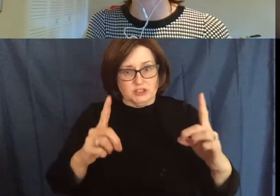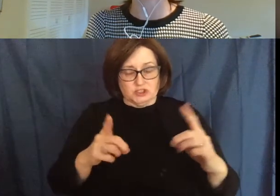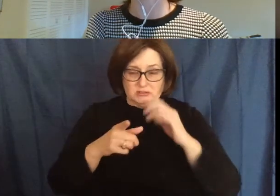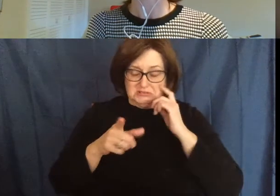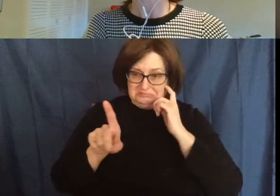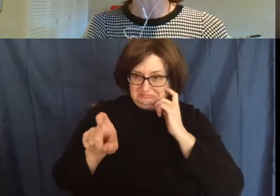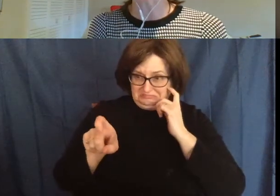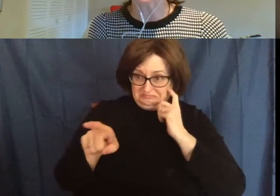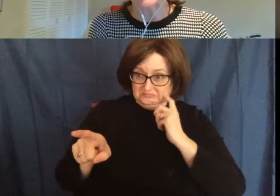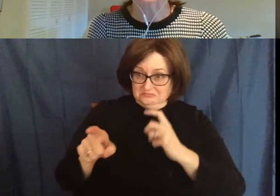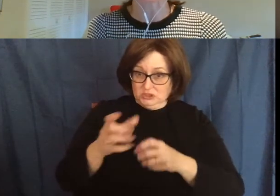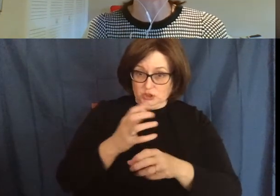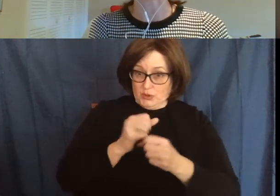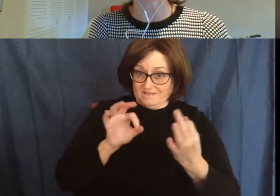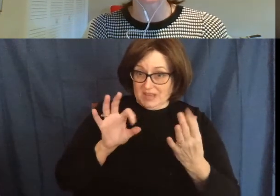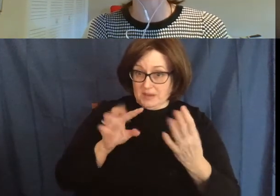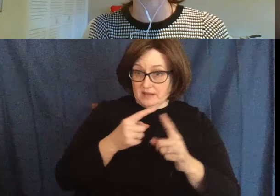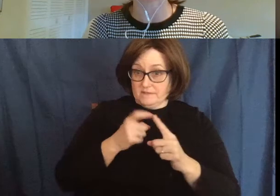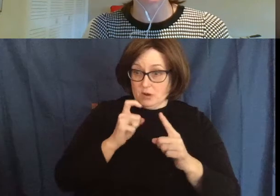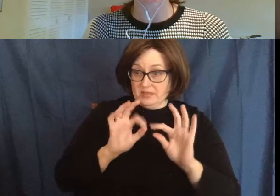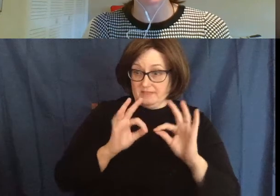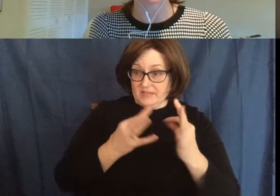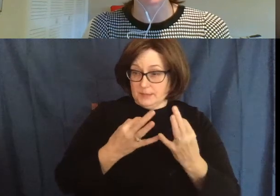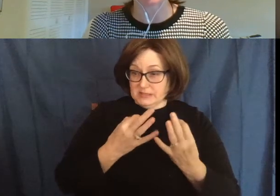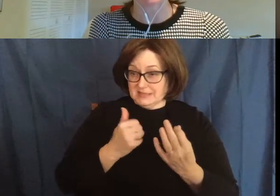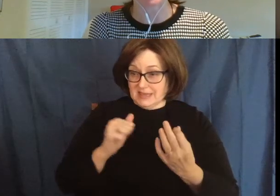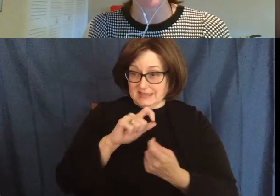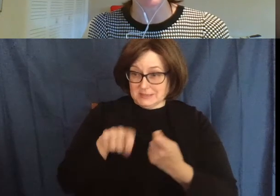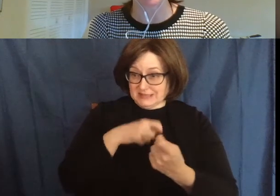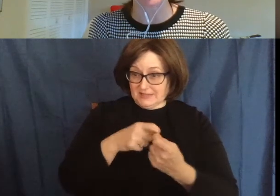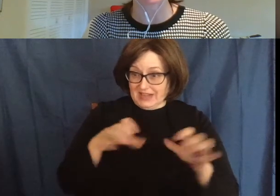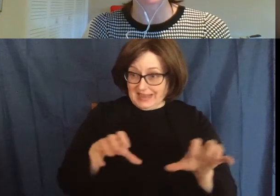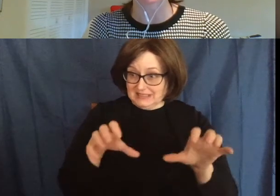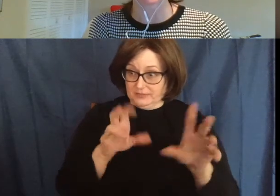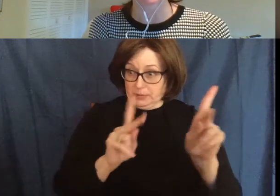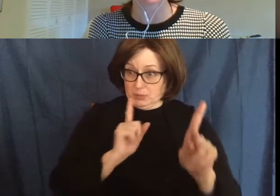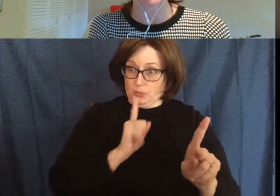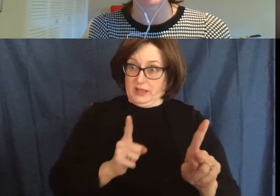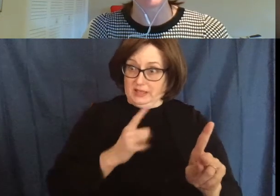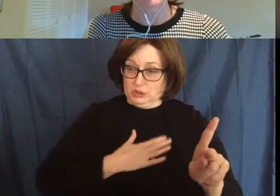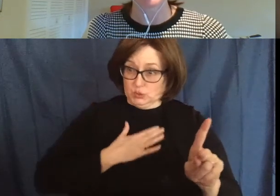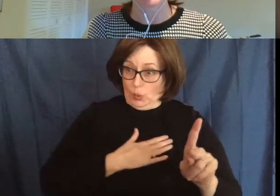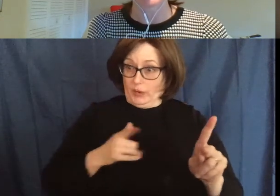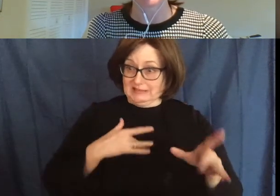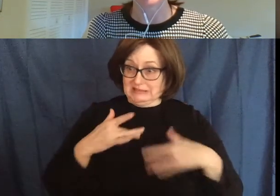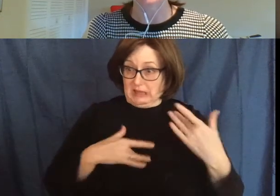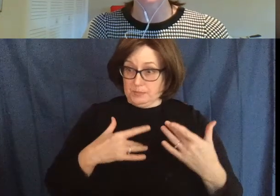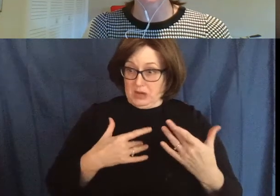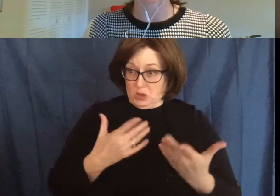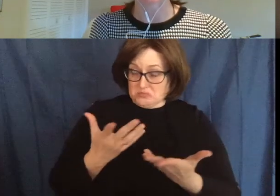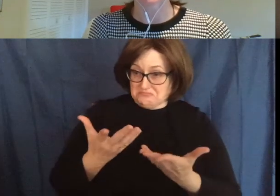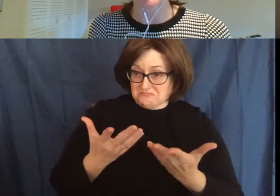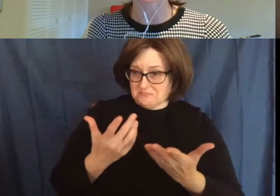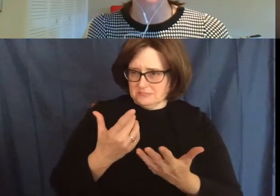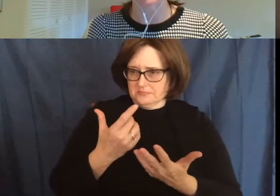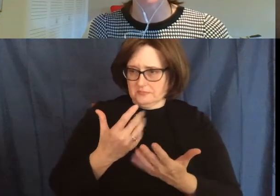families on, is there any specific activity in that challenge that people really enjoy and get excited about? I know the